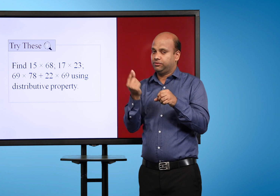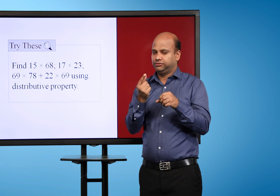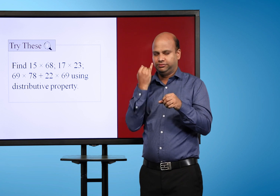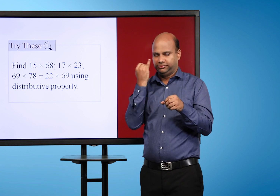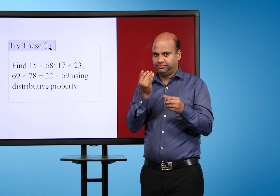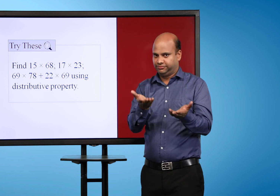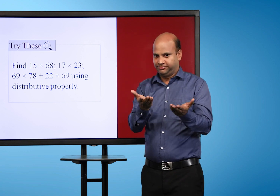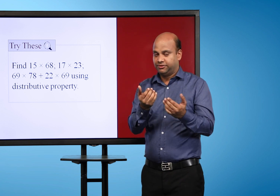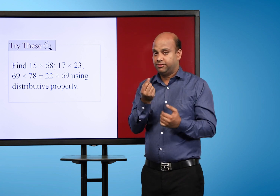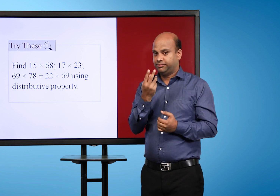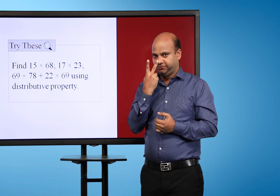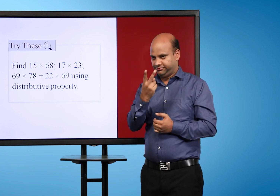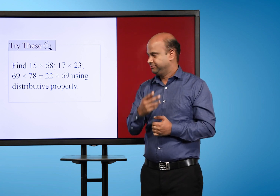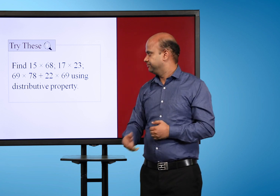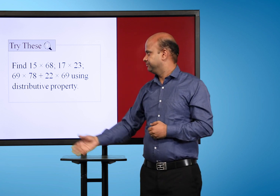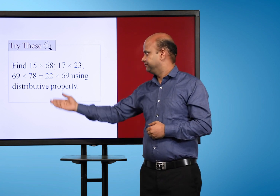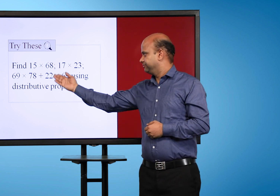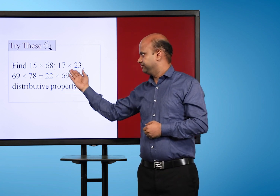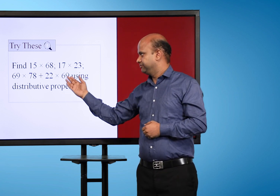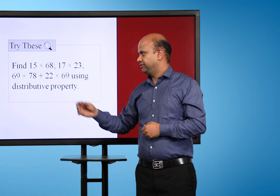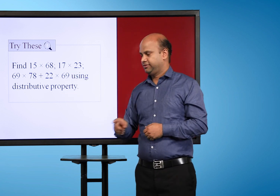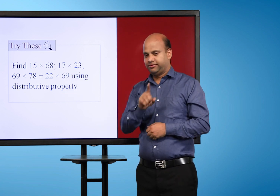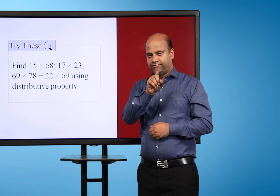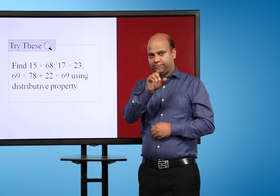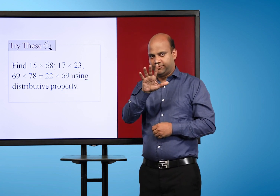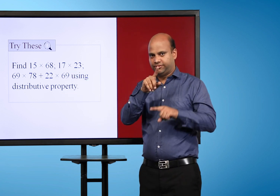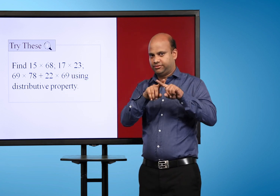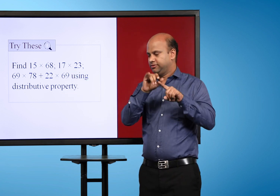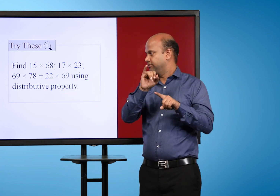68, 17 multiplied by 23,